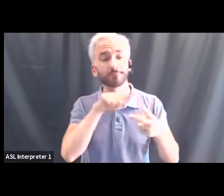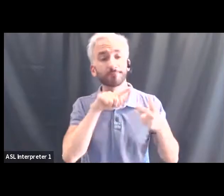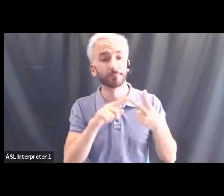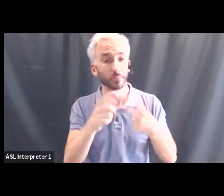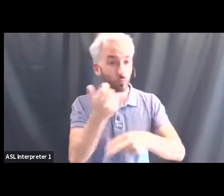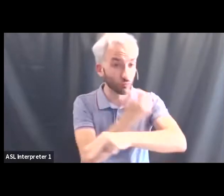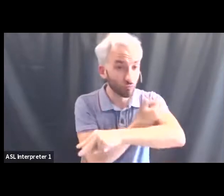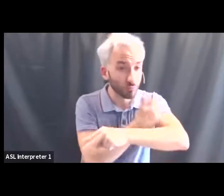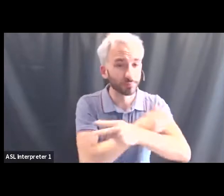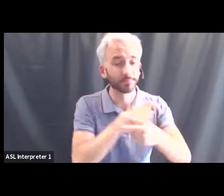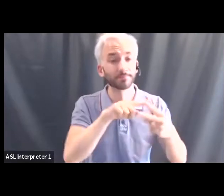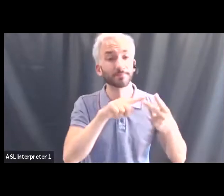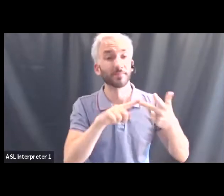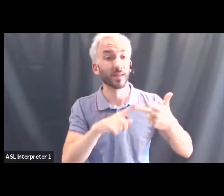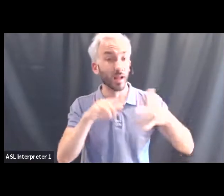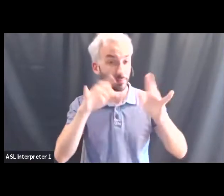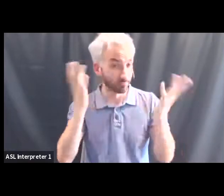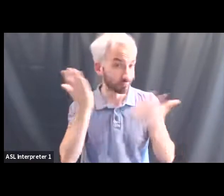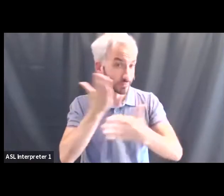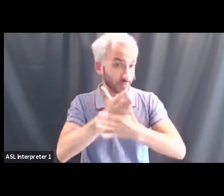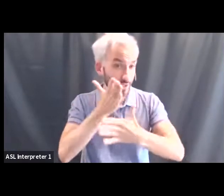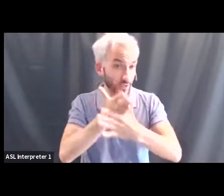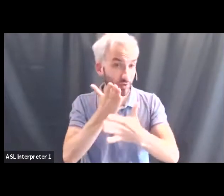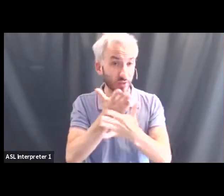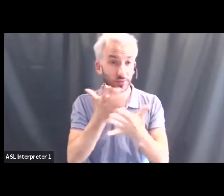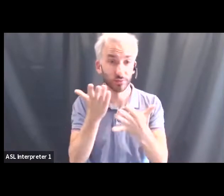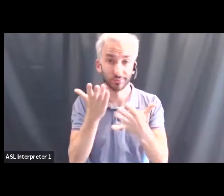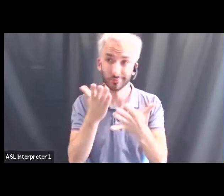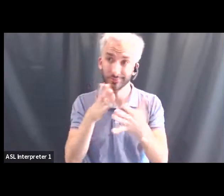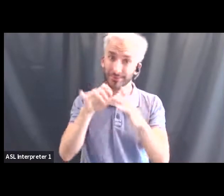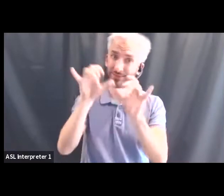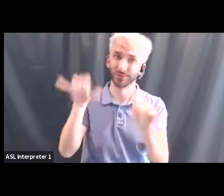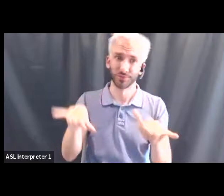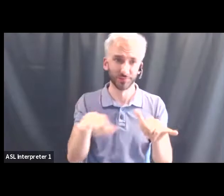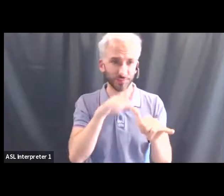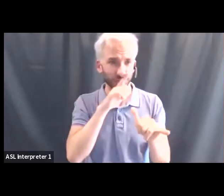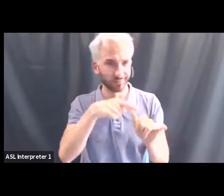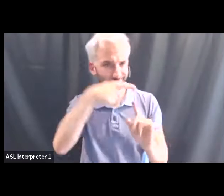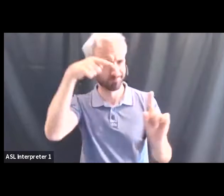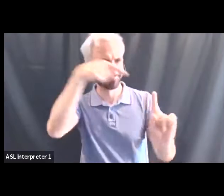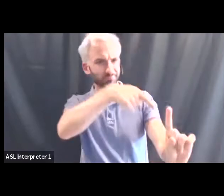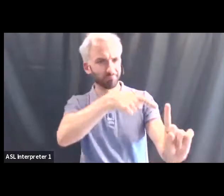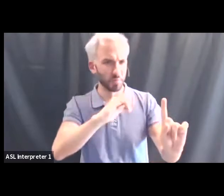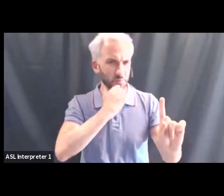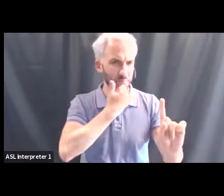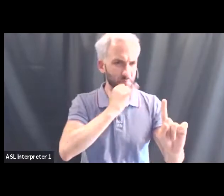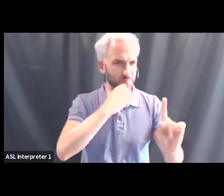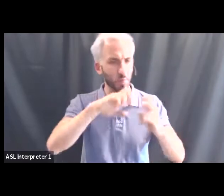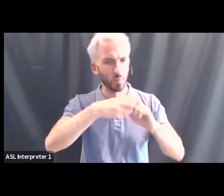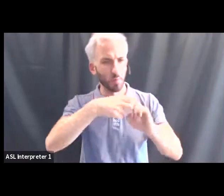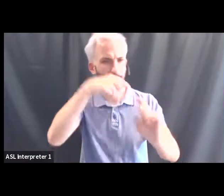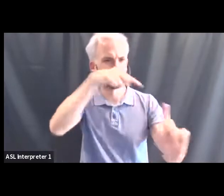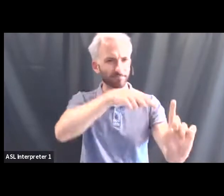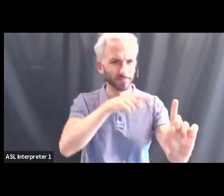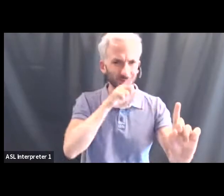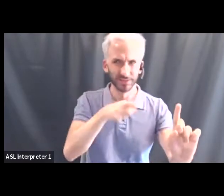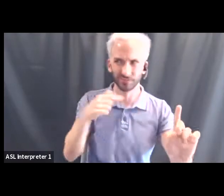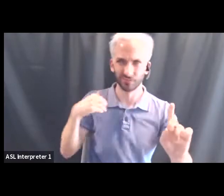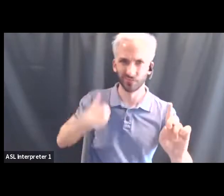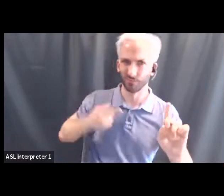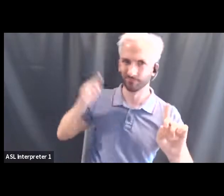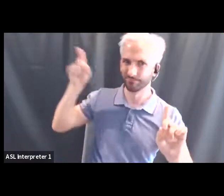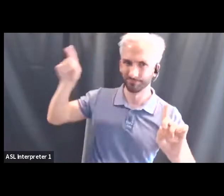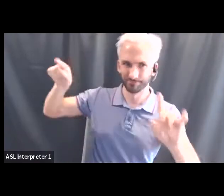psychiatric system, which makes reasonable human suffering into individual pathology, and the practice of strangers